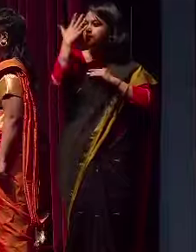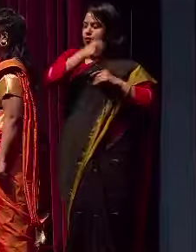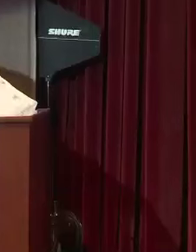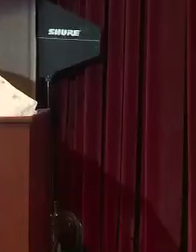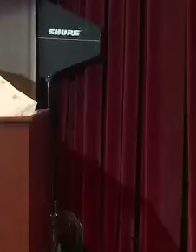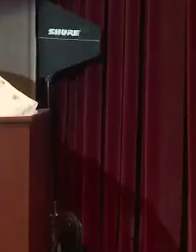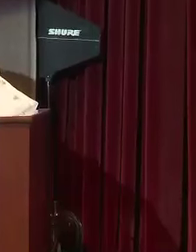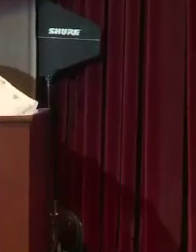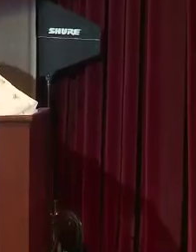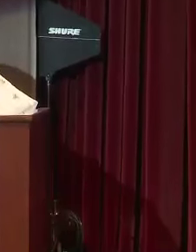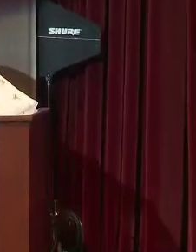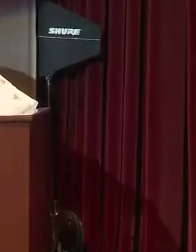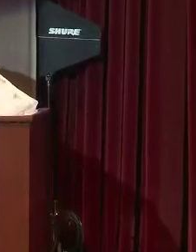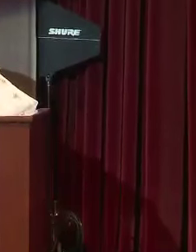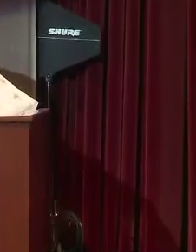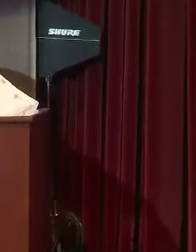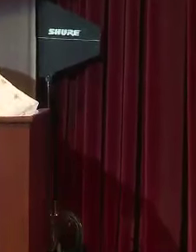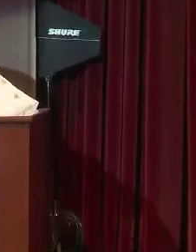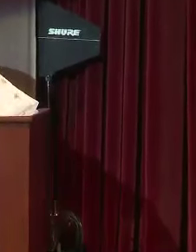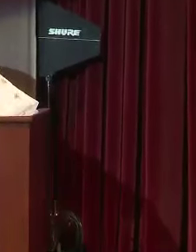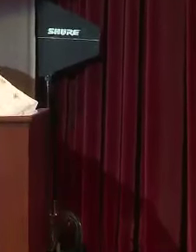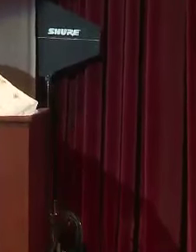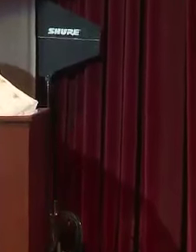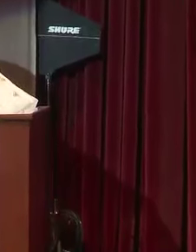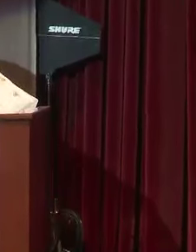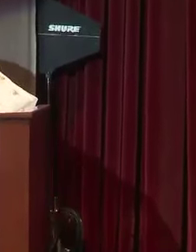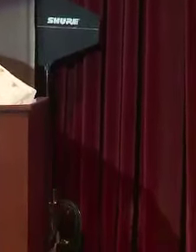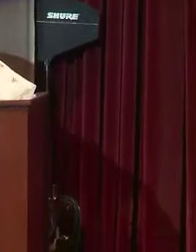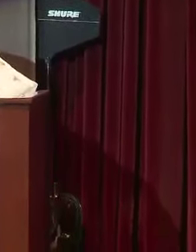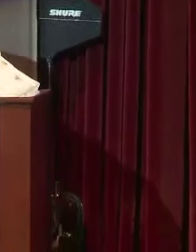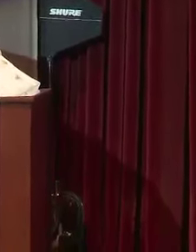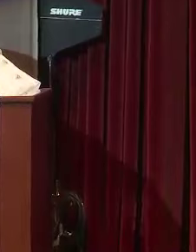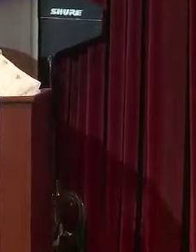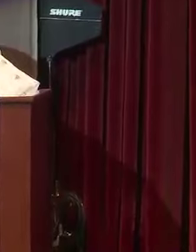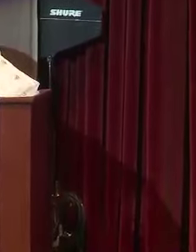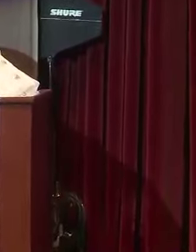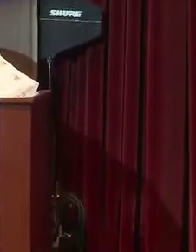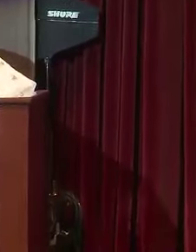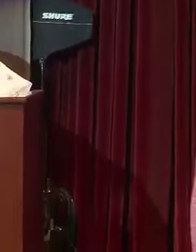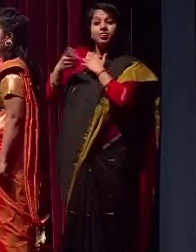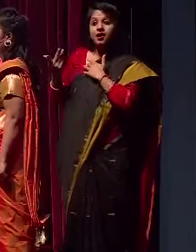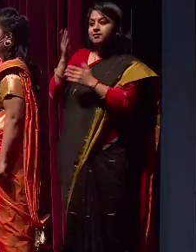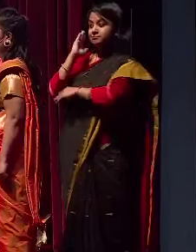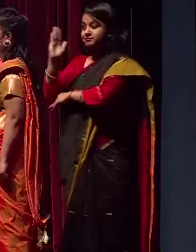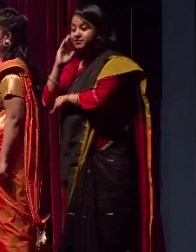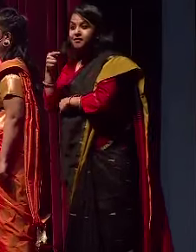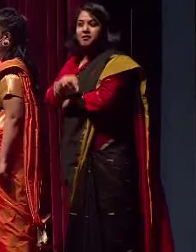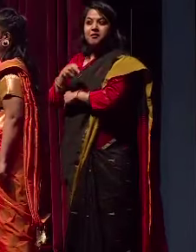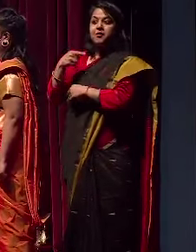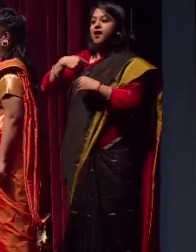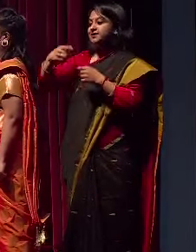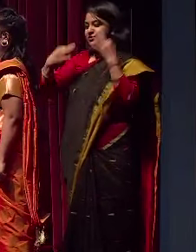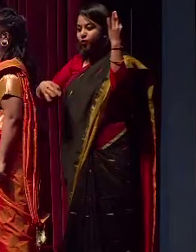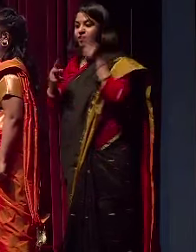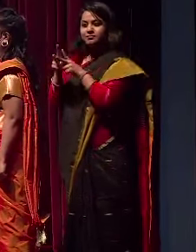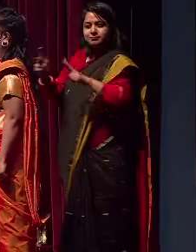their heart, soul, and mind that is reflected through their devotional, vocal, instrumental performances and deft